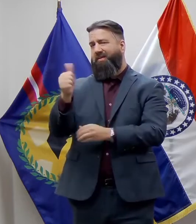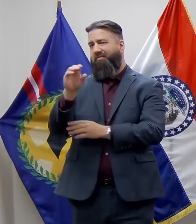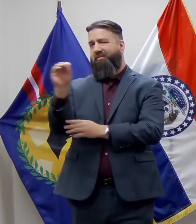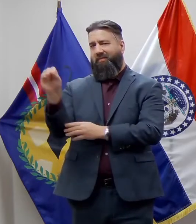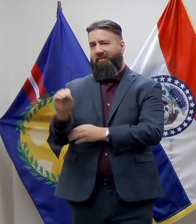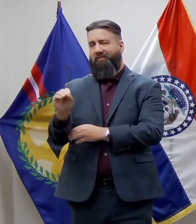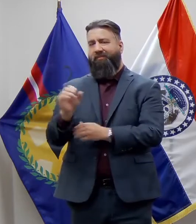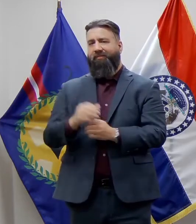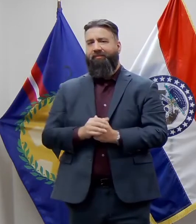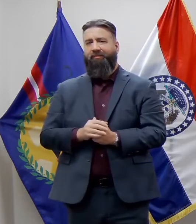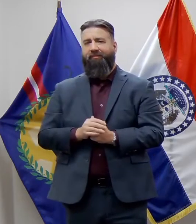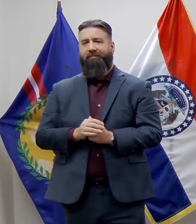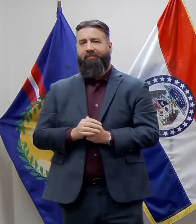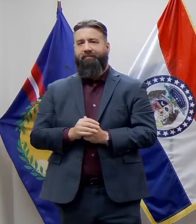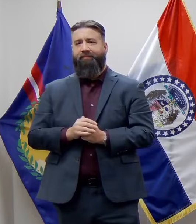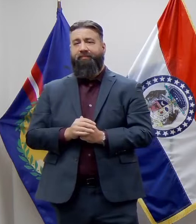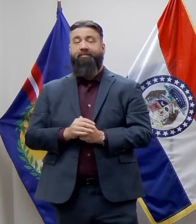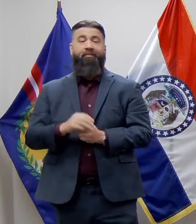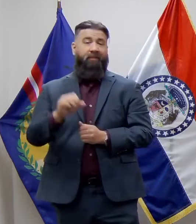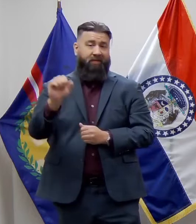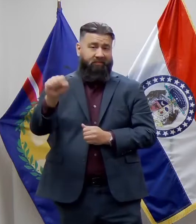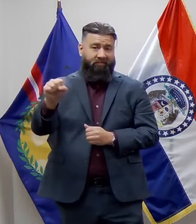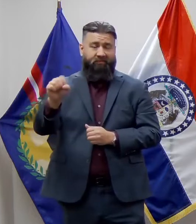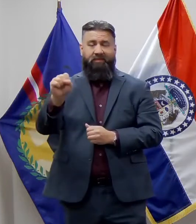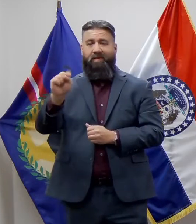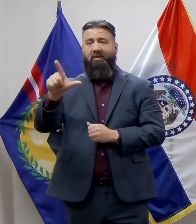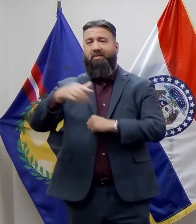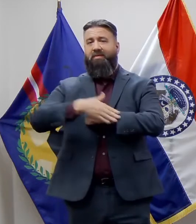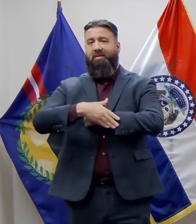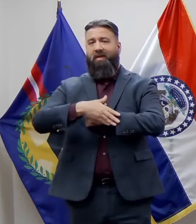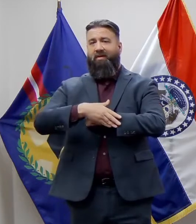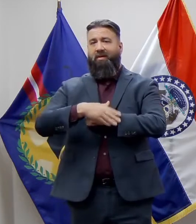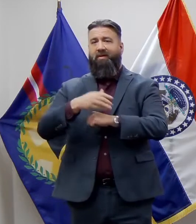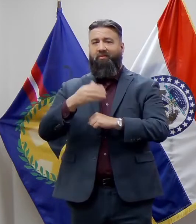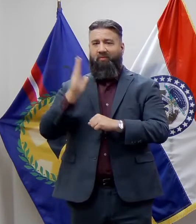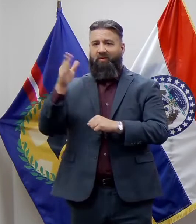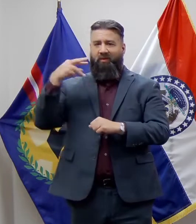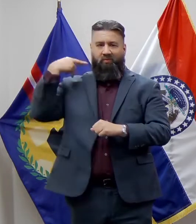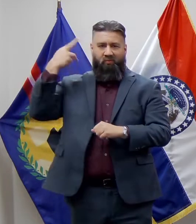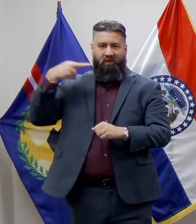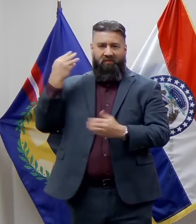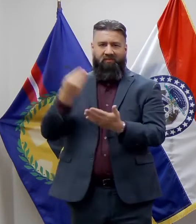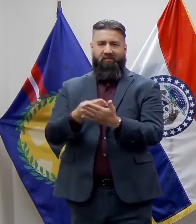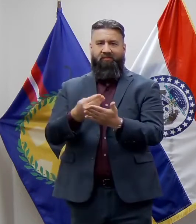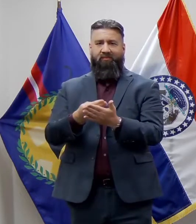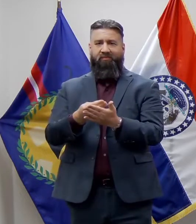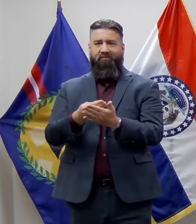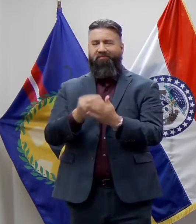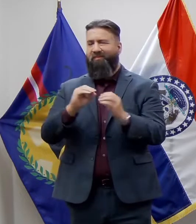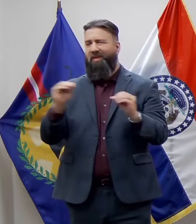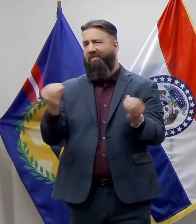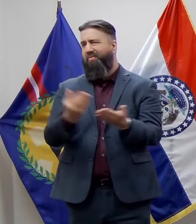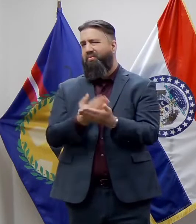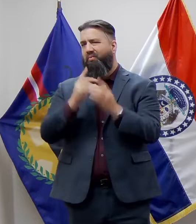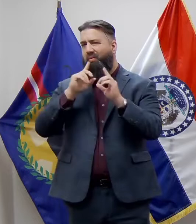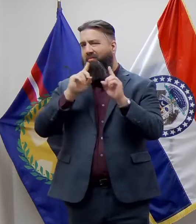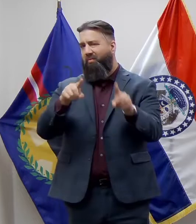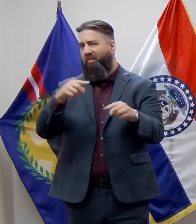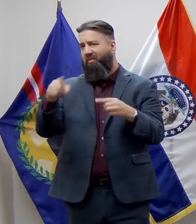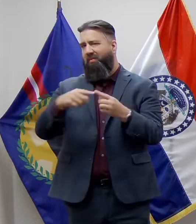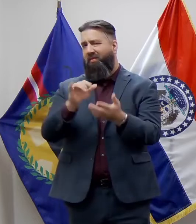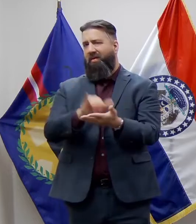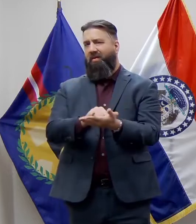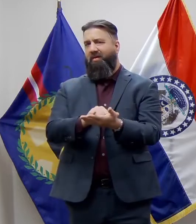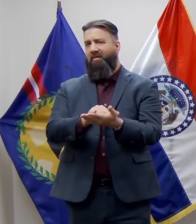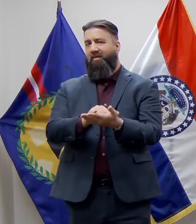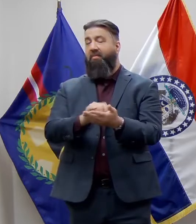residents. And yes, St. Louis County is getting RAMS money. I have nothing new to report on this other